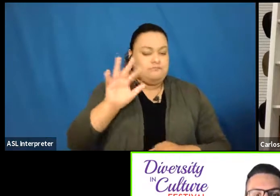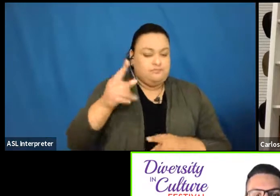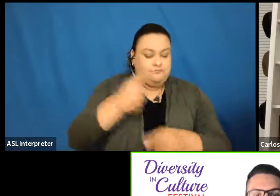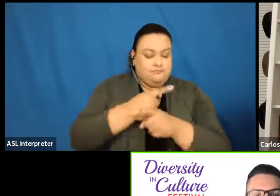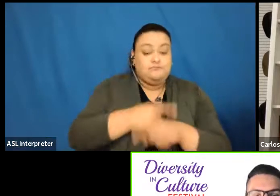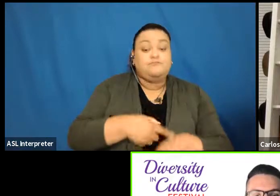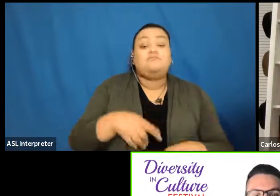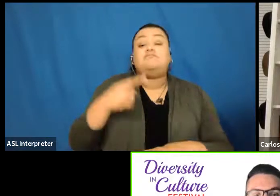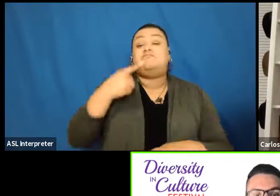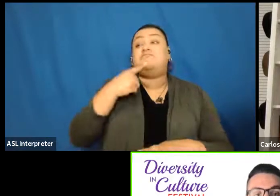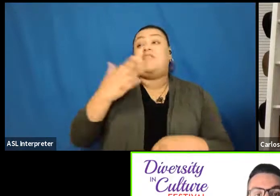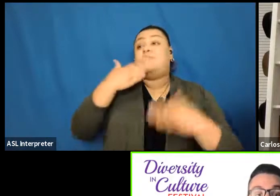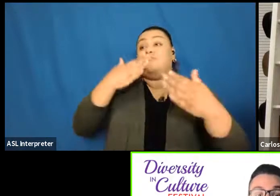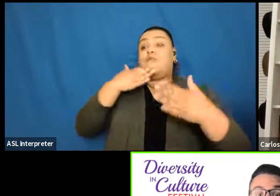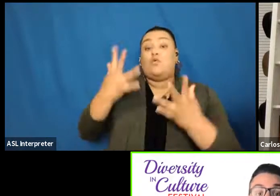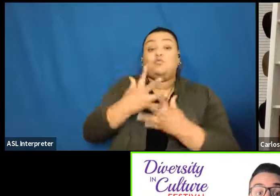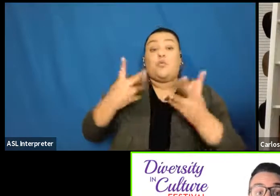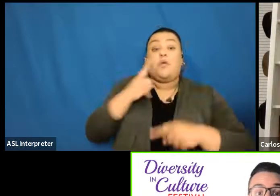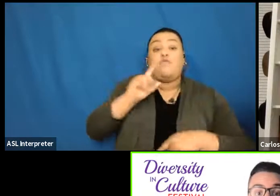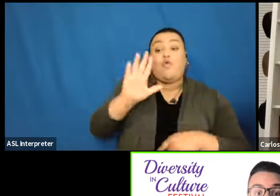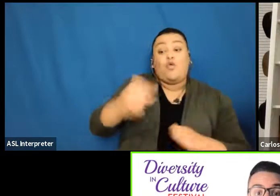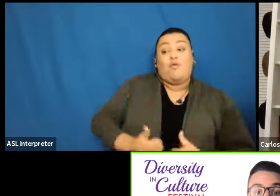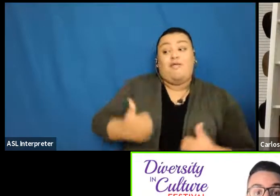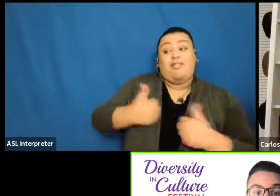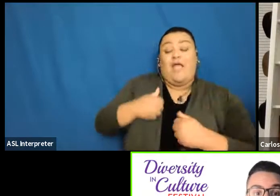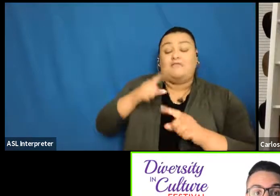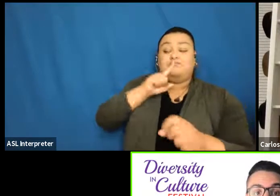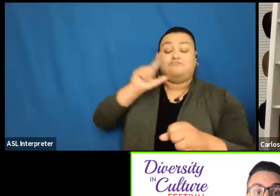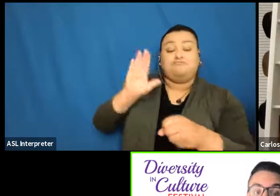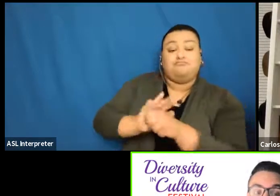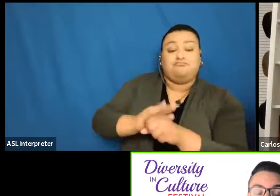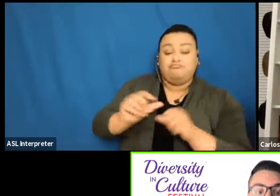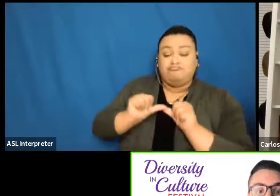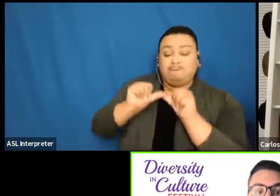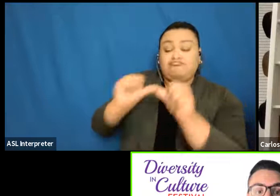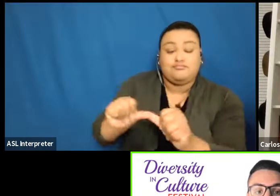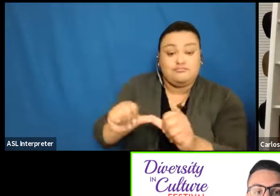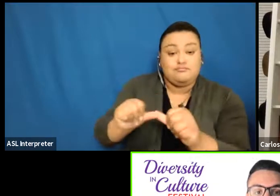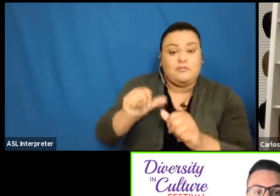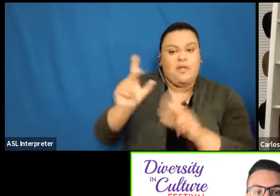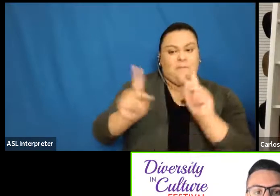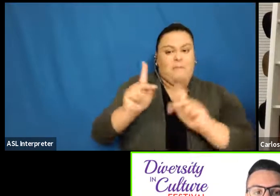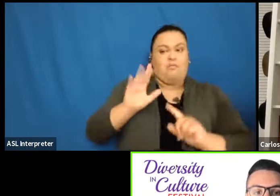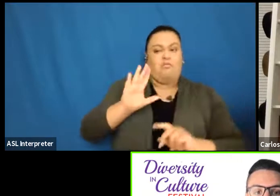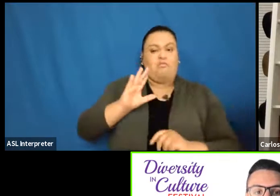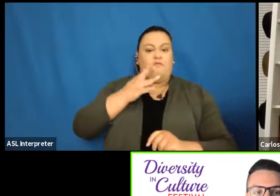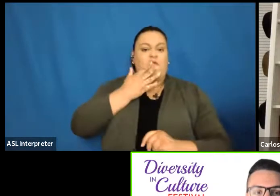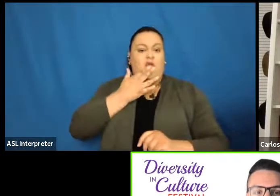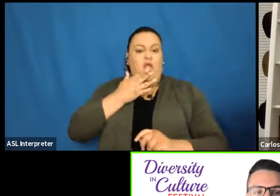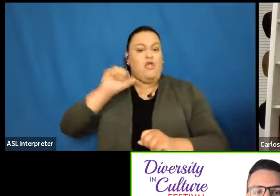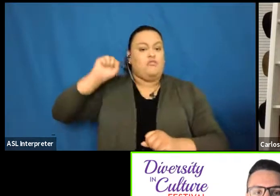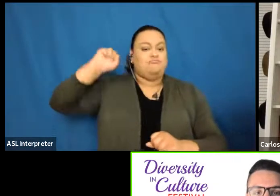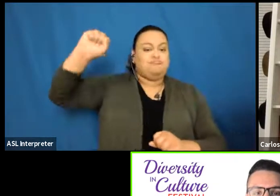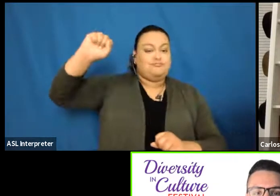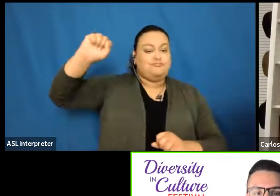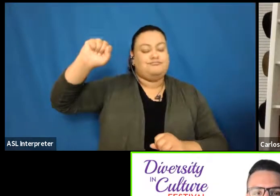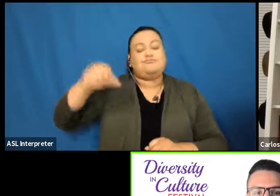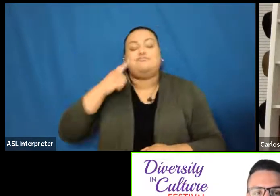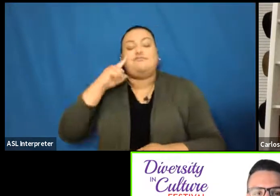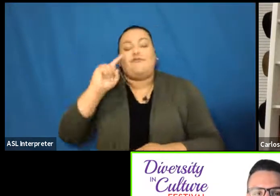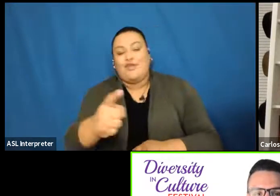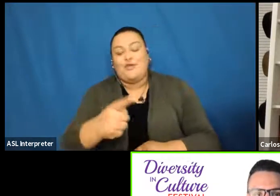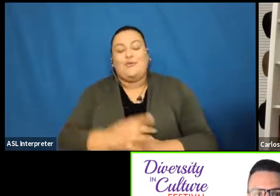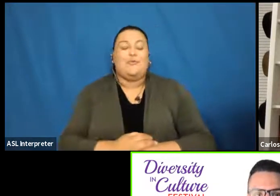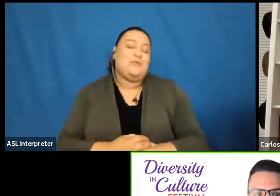much, Dr. Munoz, for your life's dedication to the struggles of people of color. And they even gave you a fist bump right there. So there you go. And